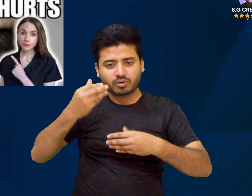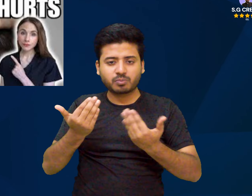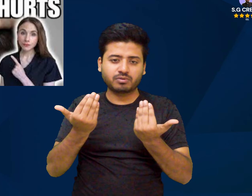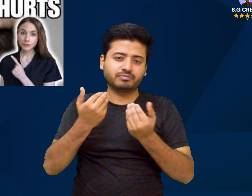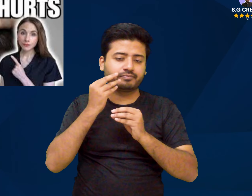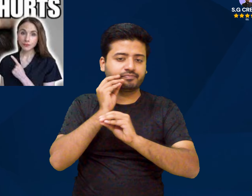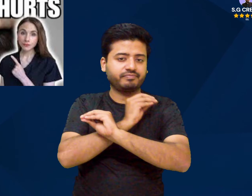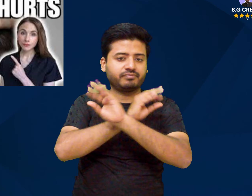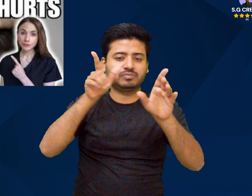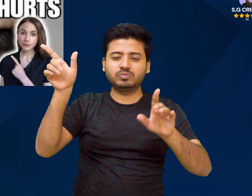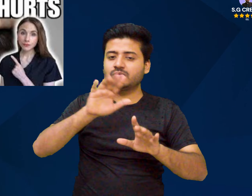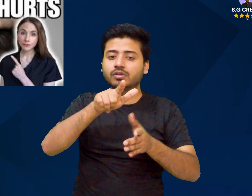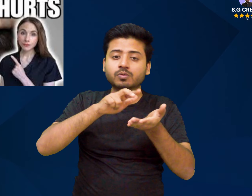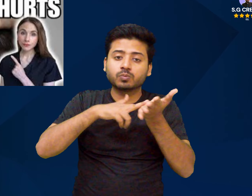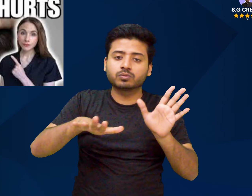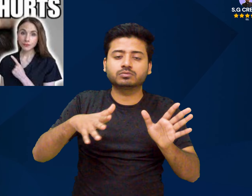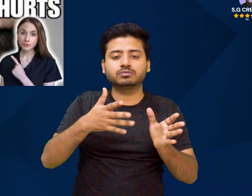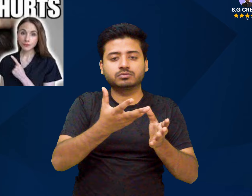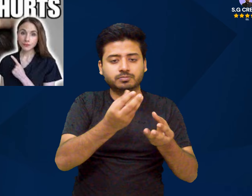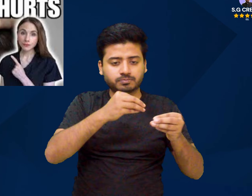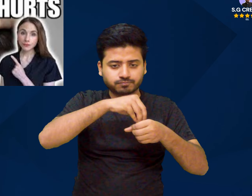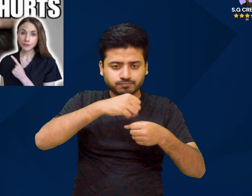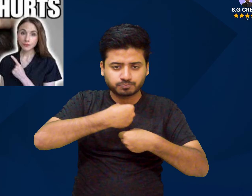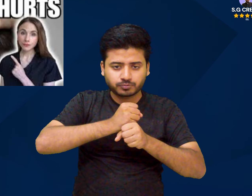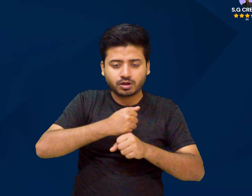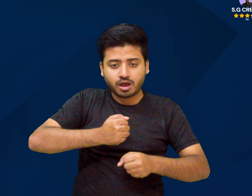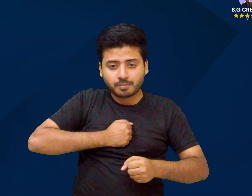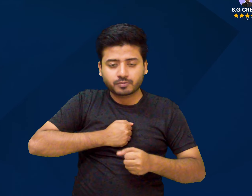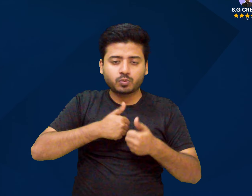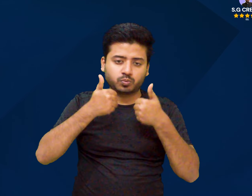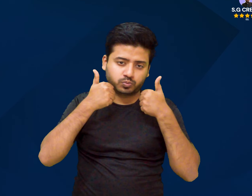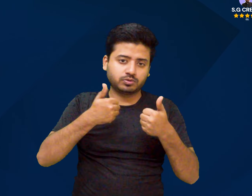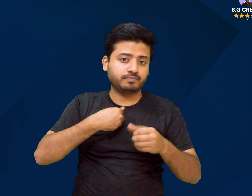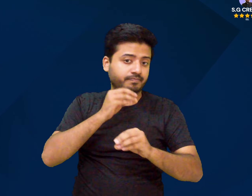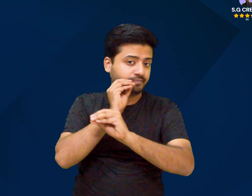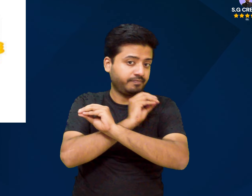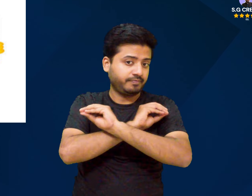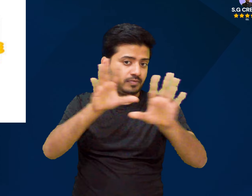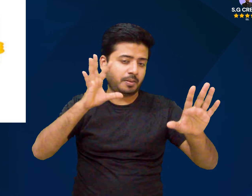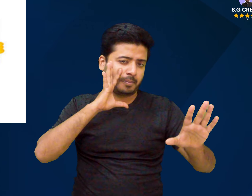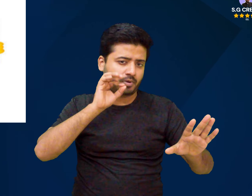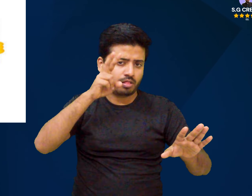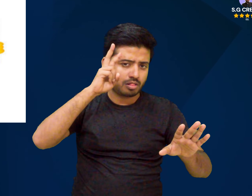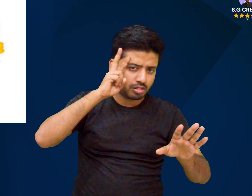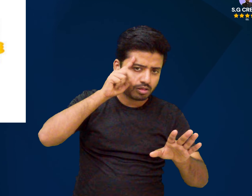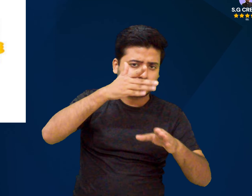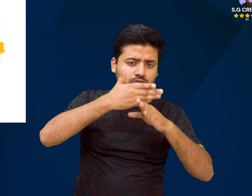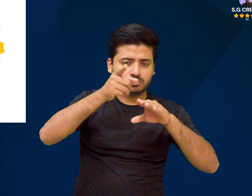Effective feedback focuses on specific observed performance, compares it to a standard, and includes an action plan